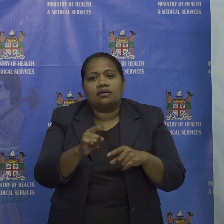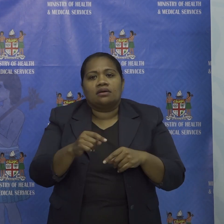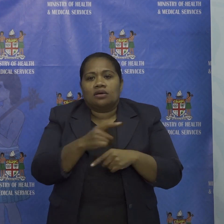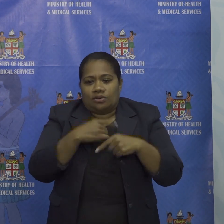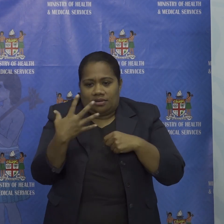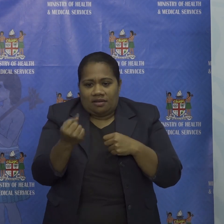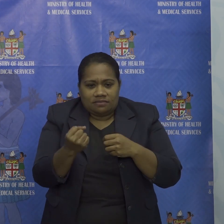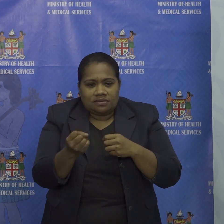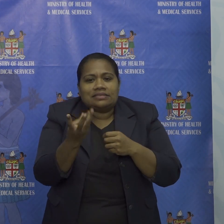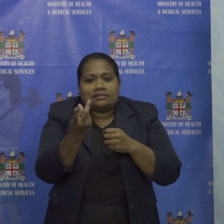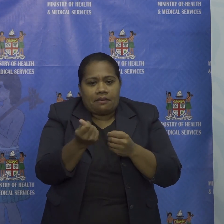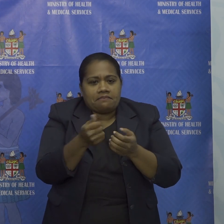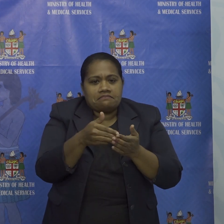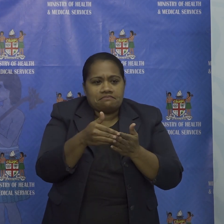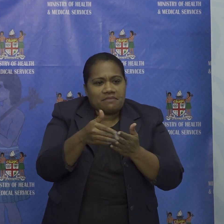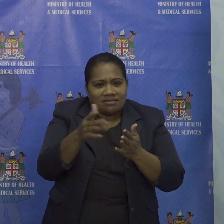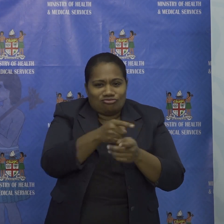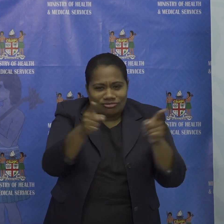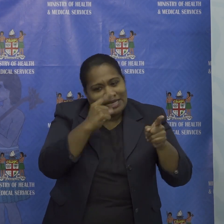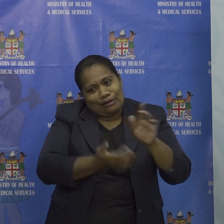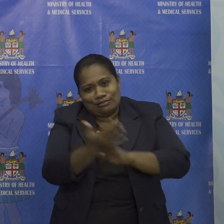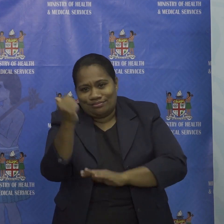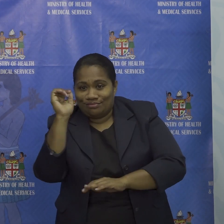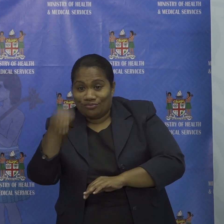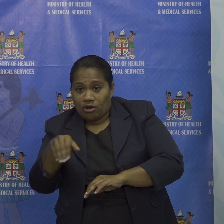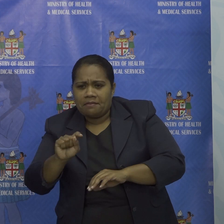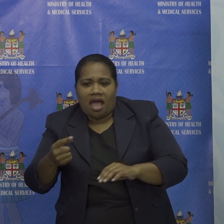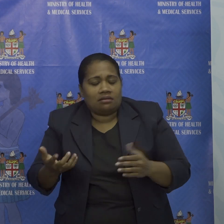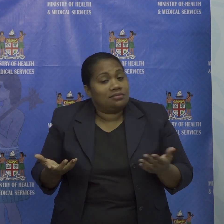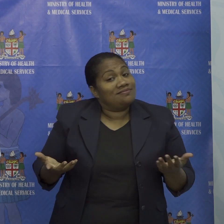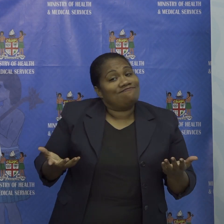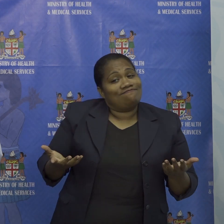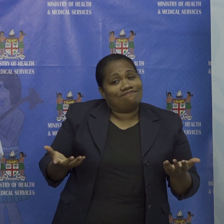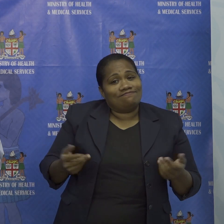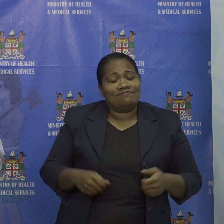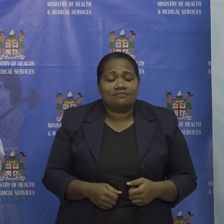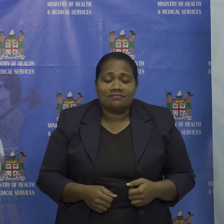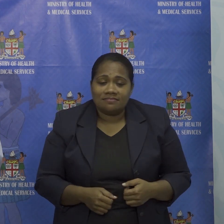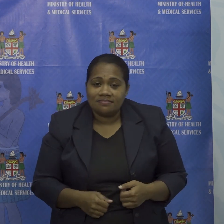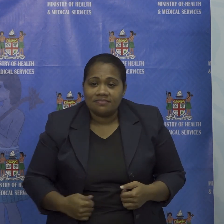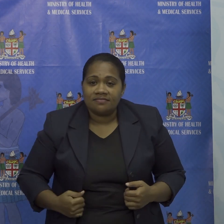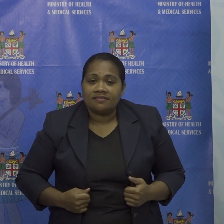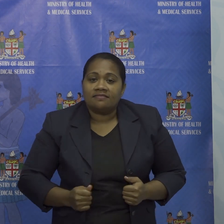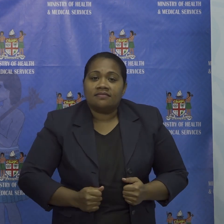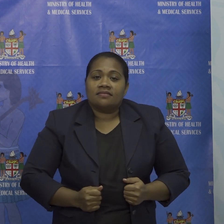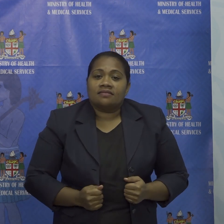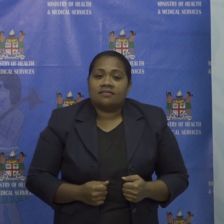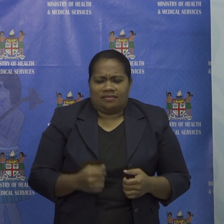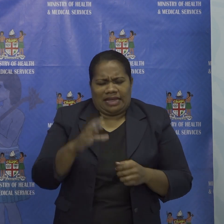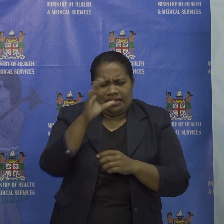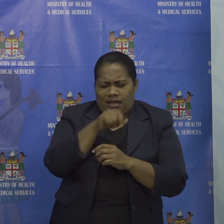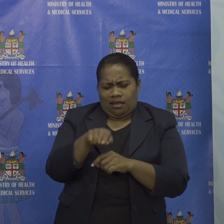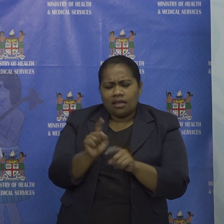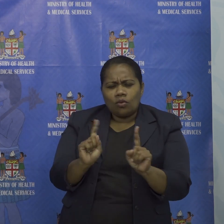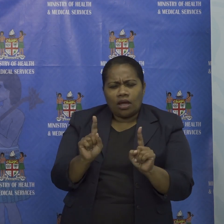for you to be able to return home. But it is what it is. I mean, I guess what we're getting at,